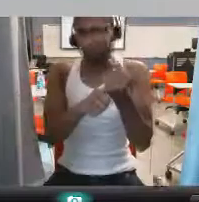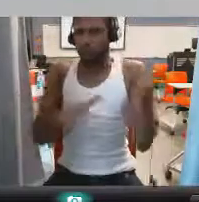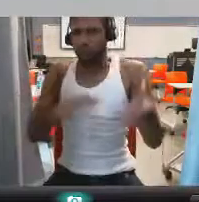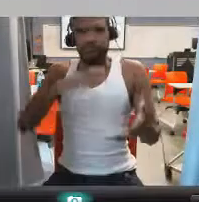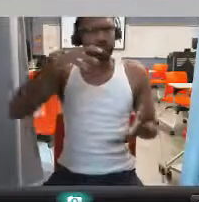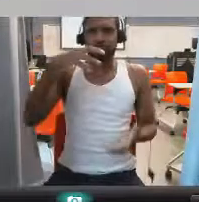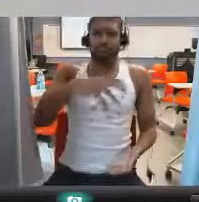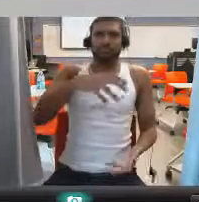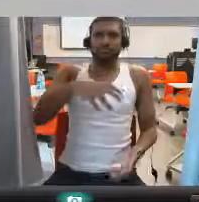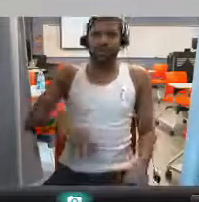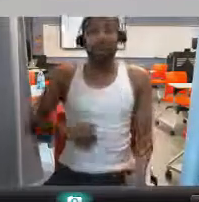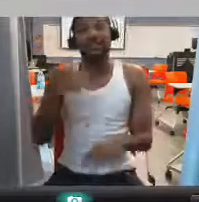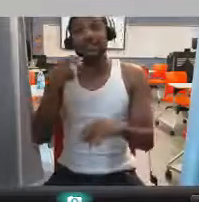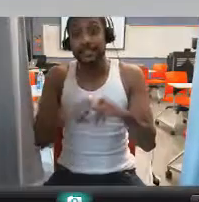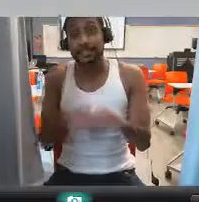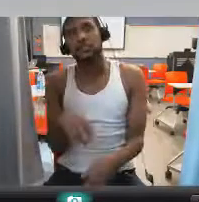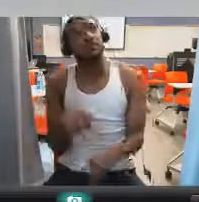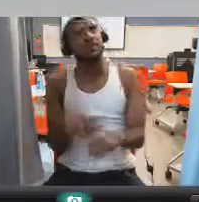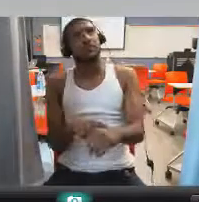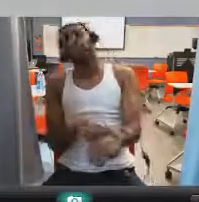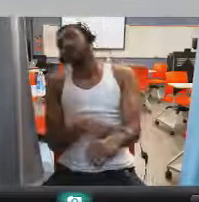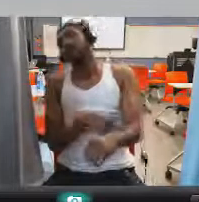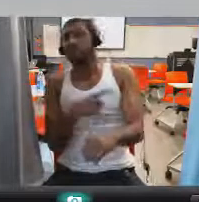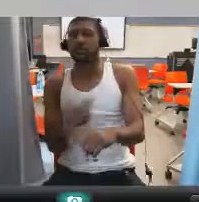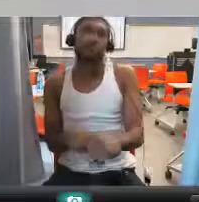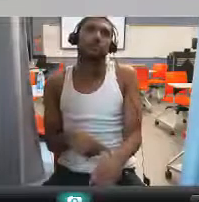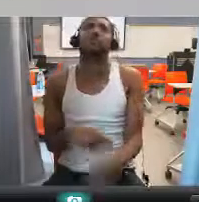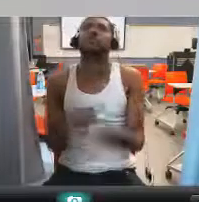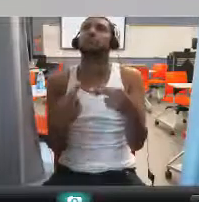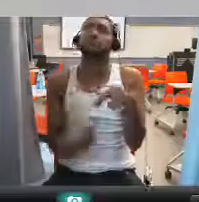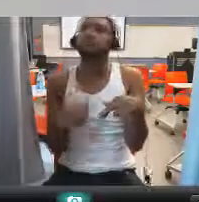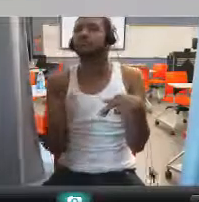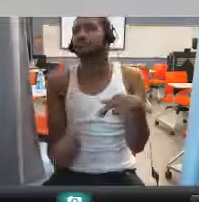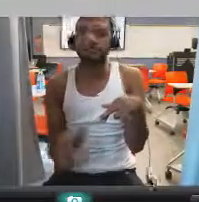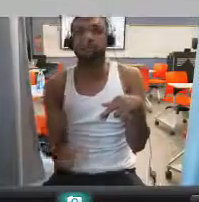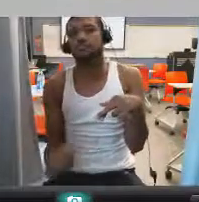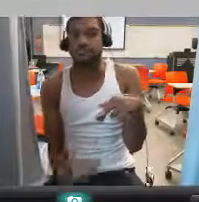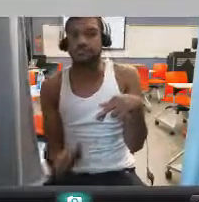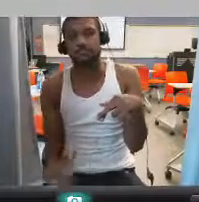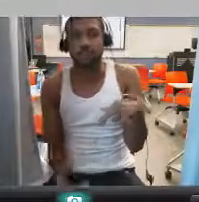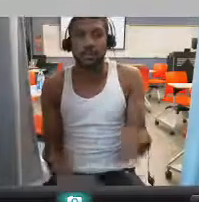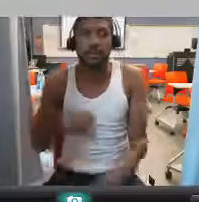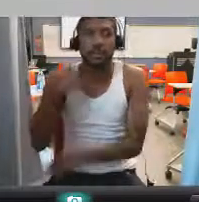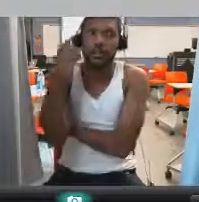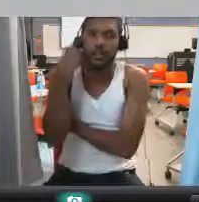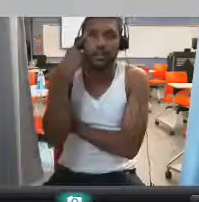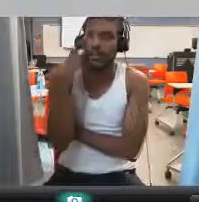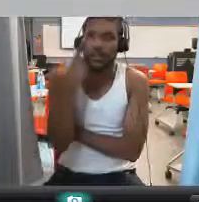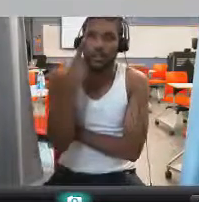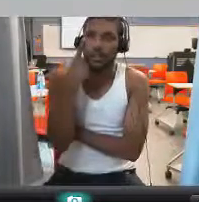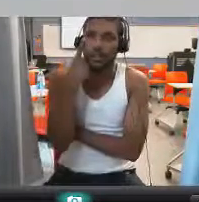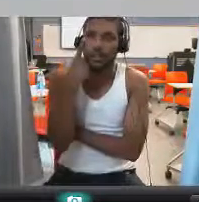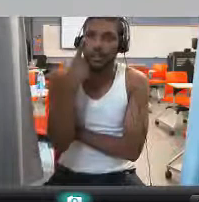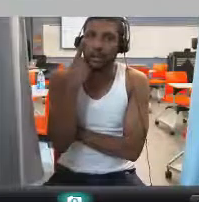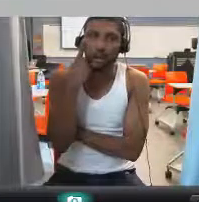Because I've been sitting there for a long, long fucking time and just fucking pouring out of me, and I thought, like, while I was sitting there, I was like, there's gonna be so much